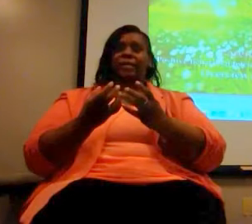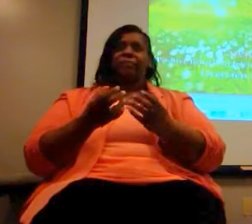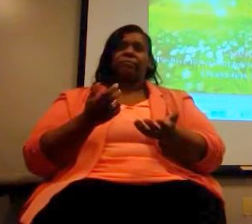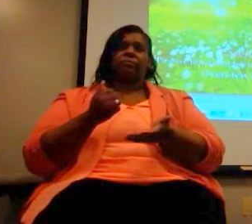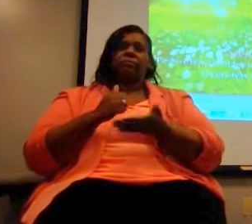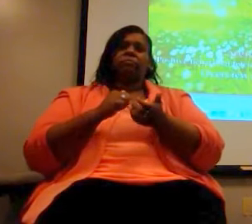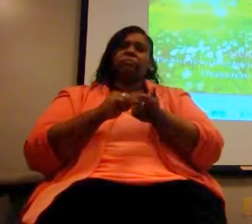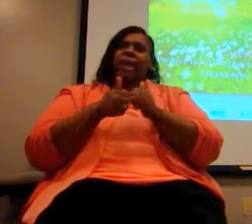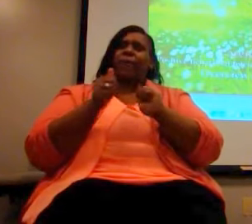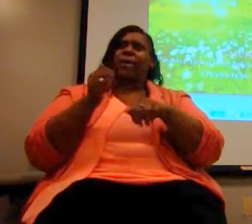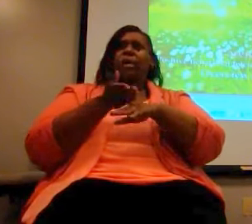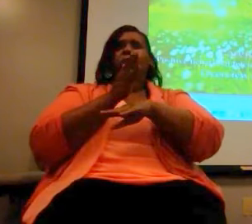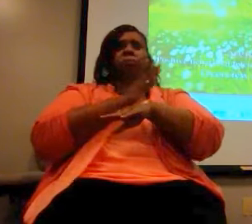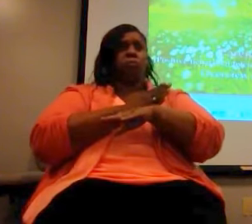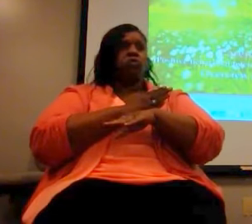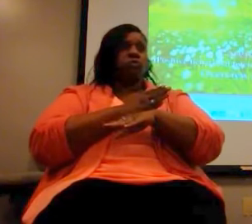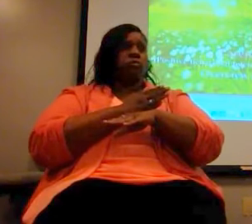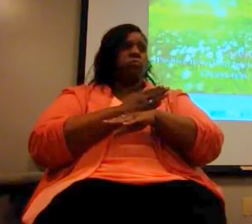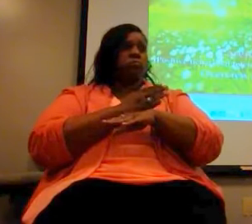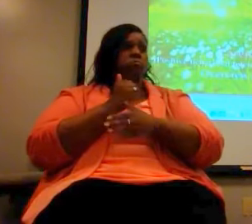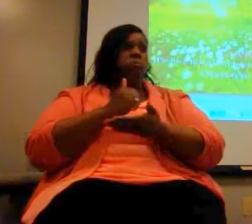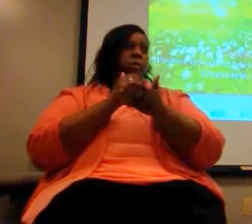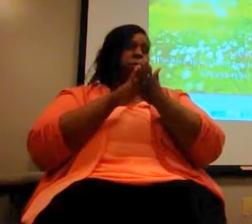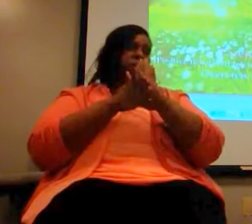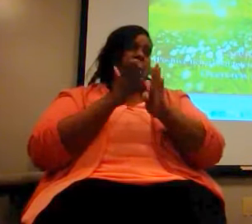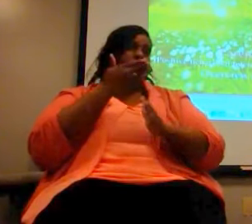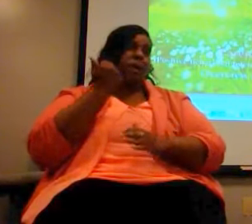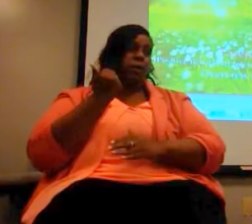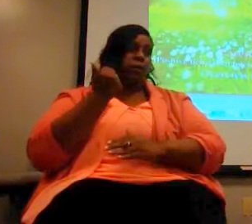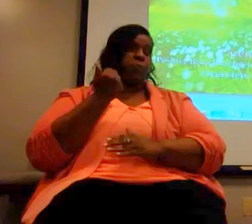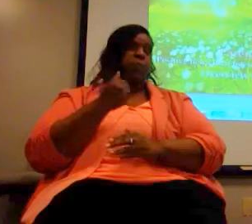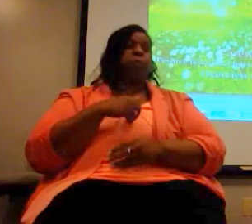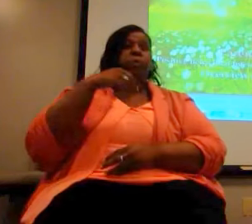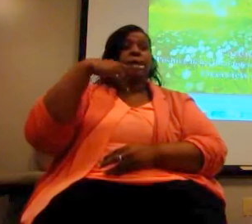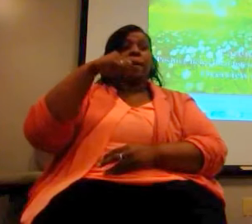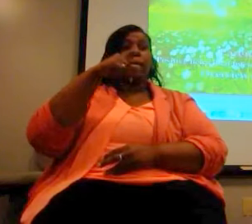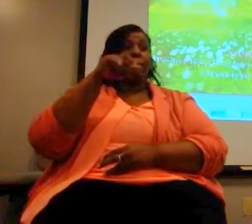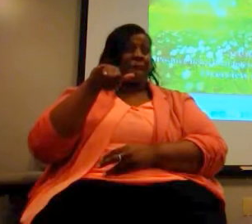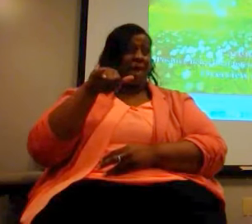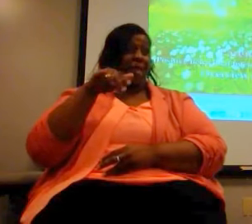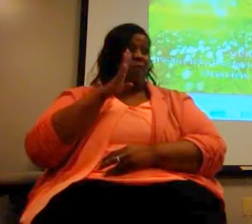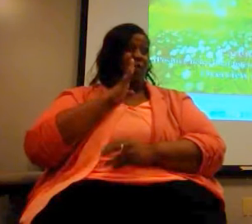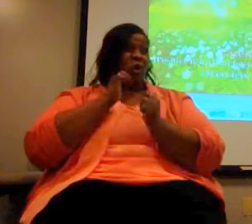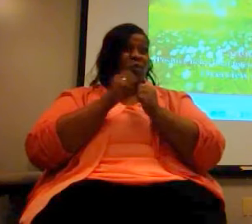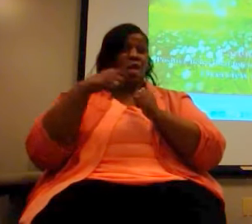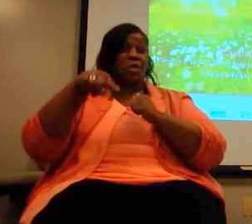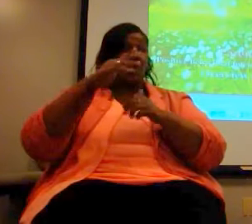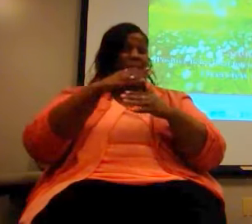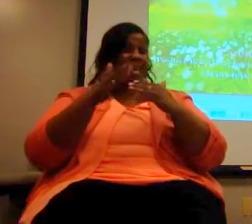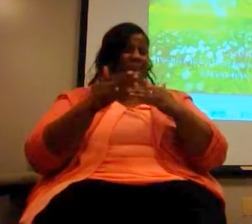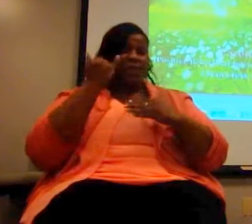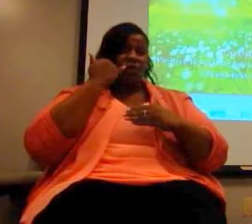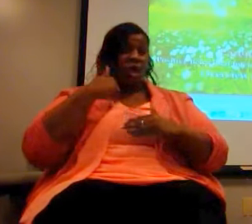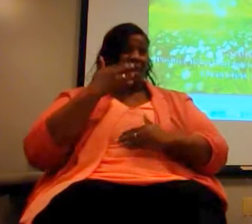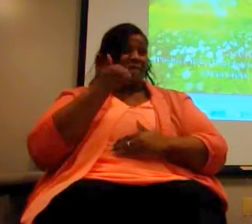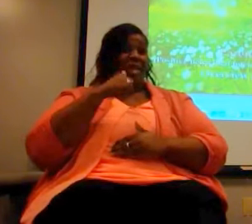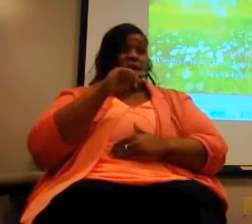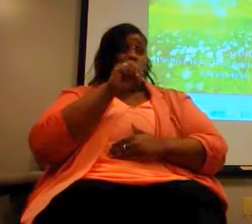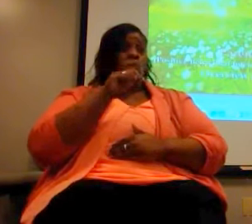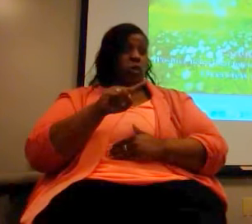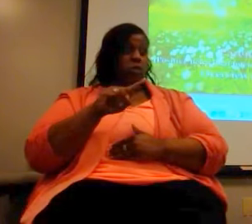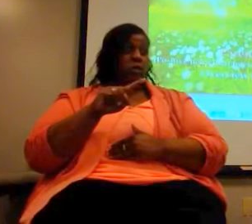them better. Also, Patty will leave time at the end of the webinar for any questions that you may have.